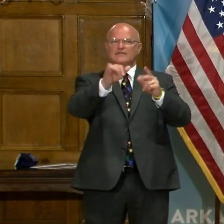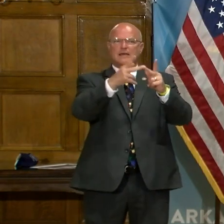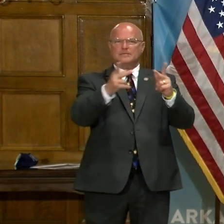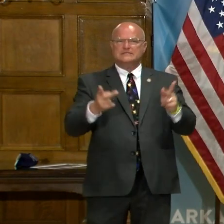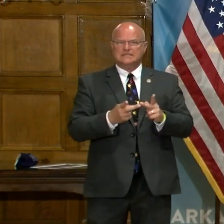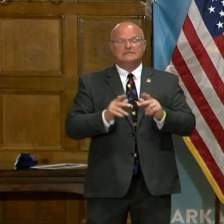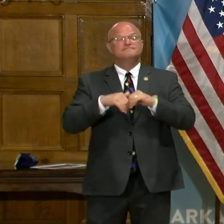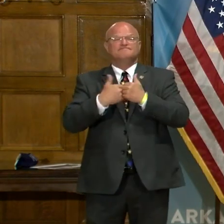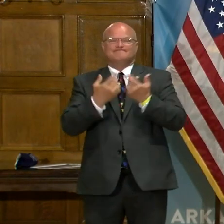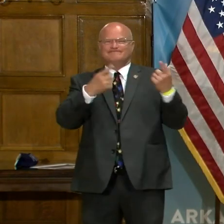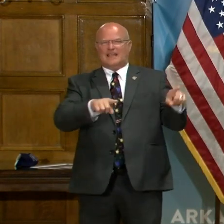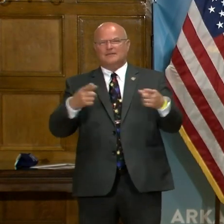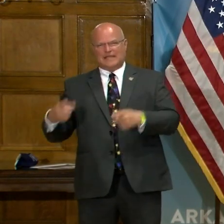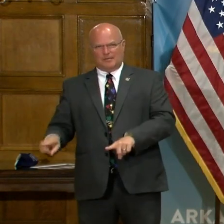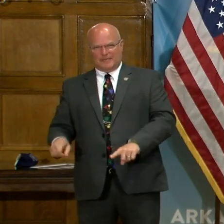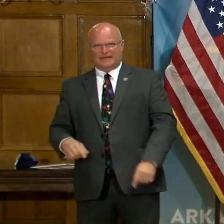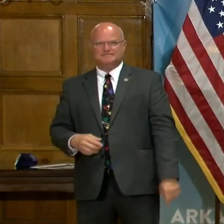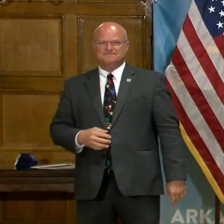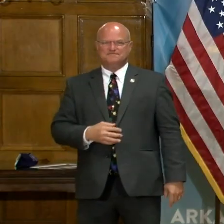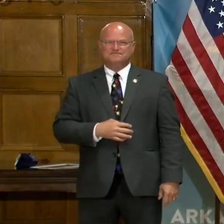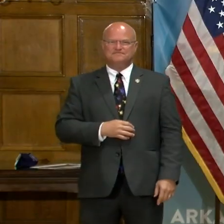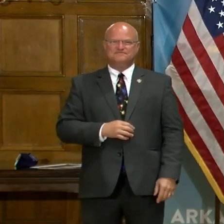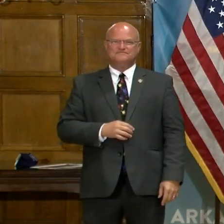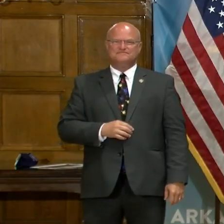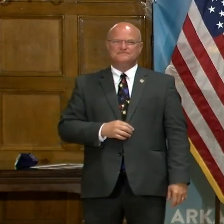And that's how that came about.